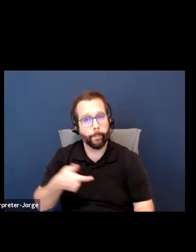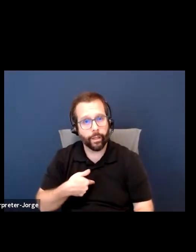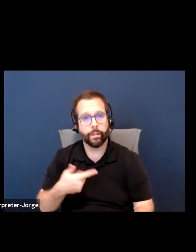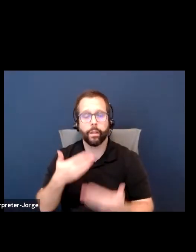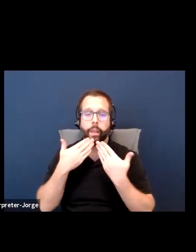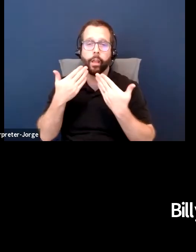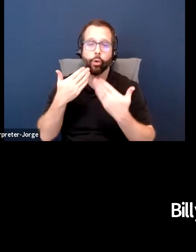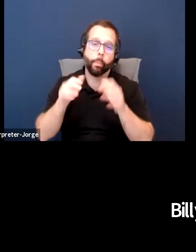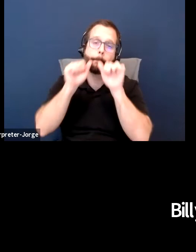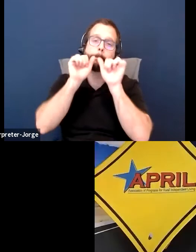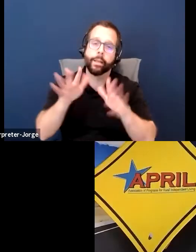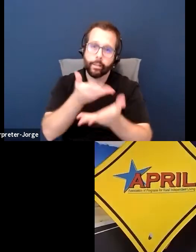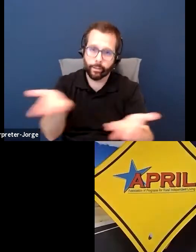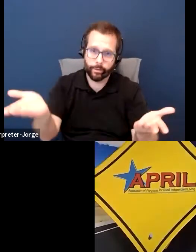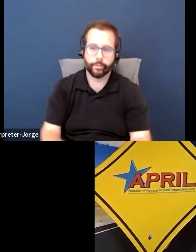Blessings.